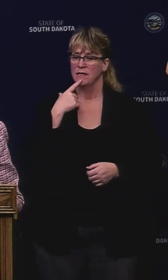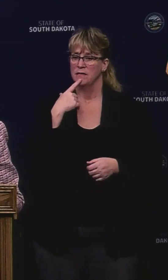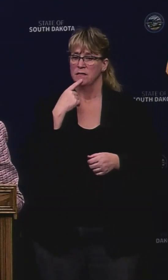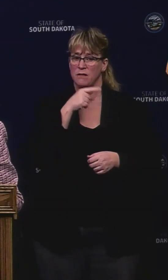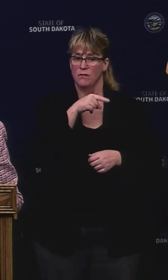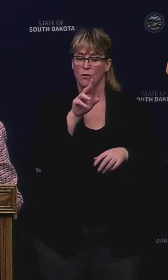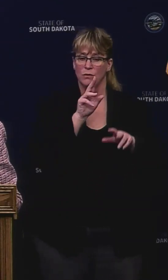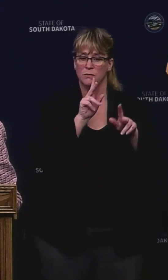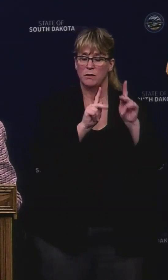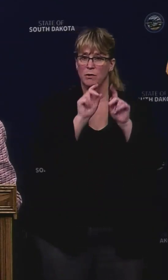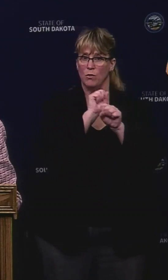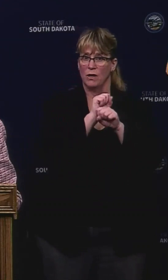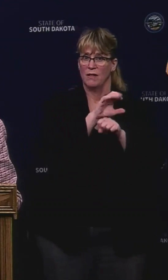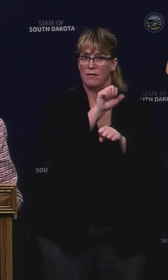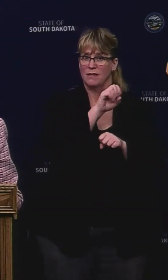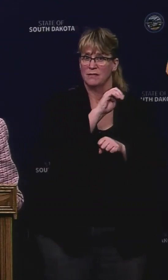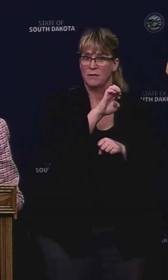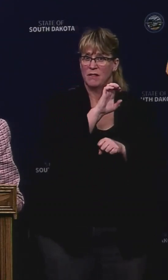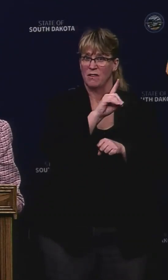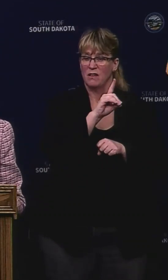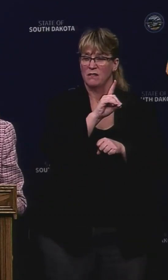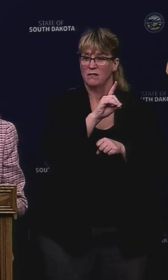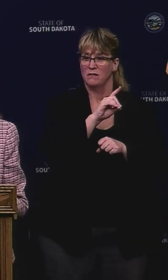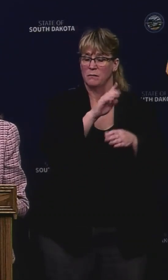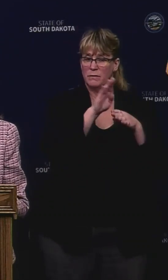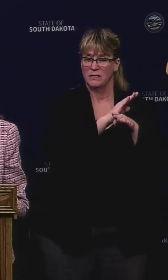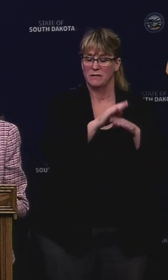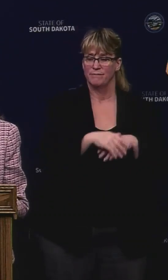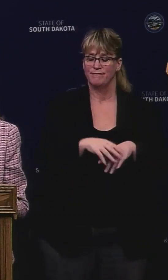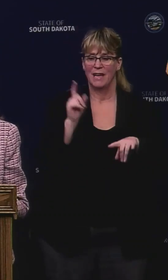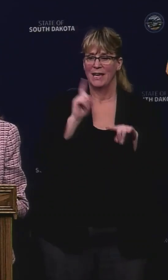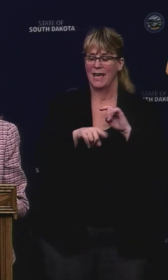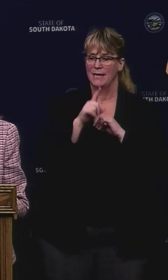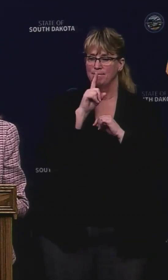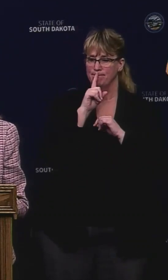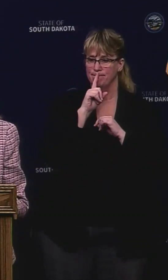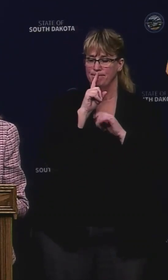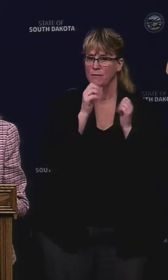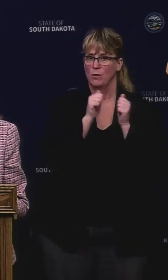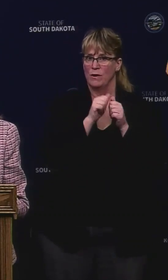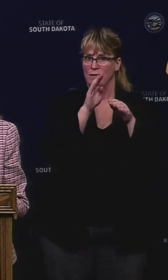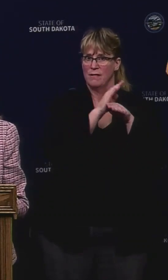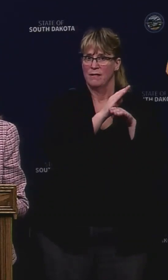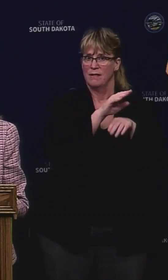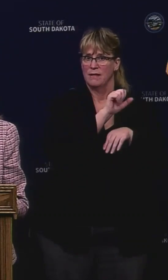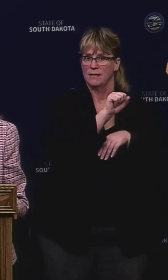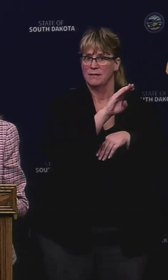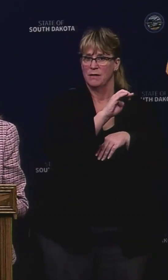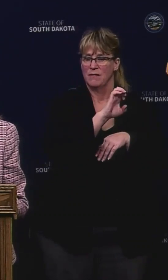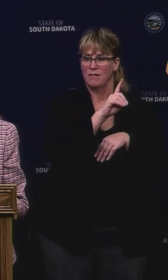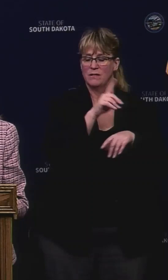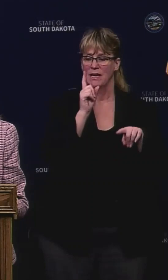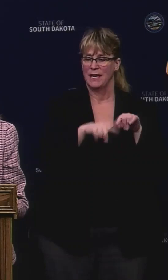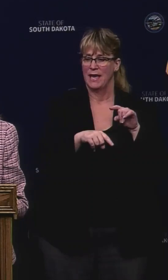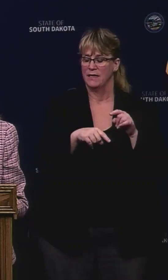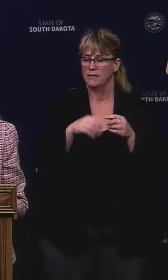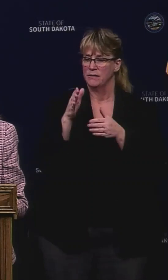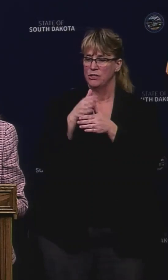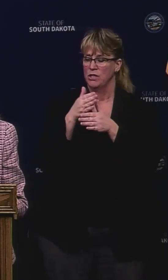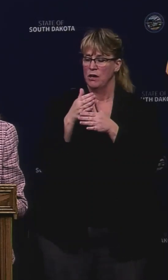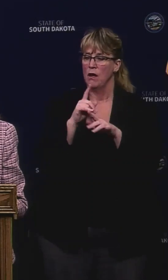Smithfield plant? I can't speak specifically to Smithfield, although, we've talked a little bit about the need